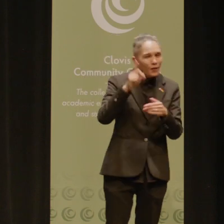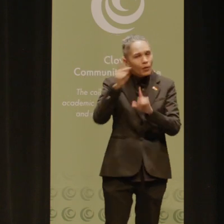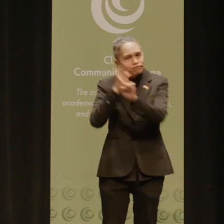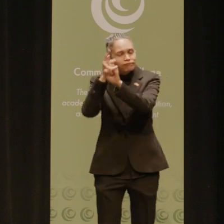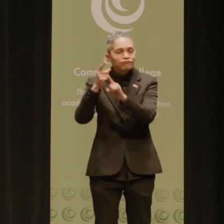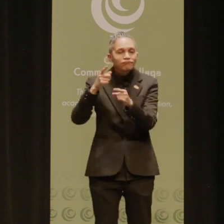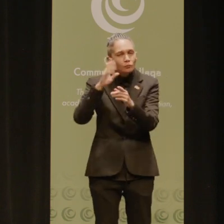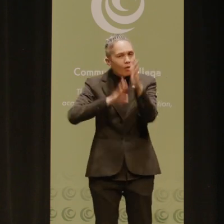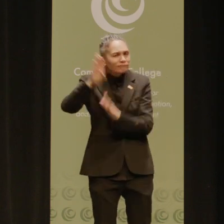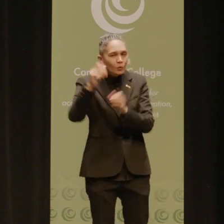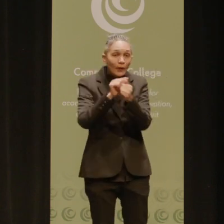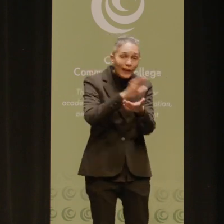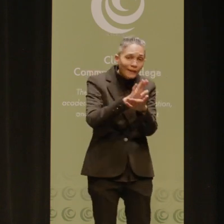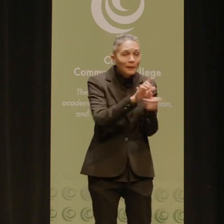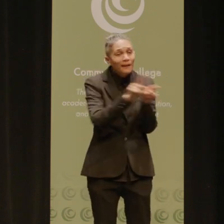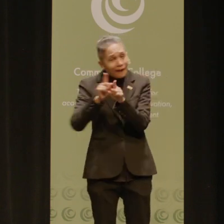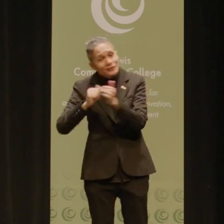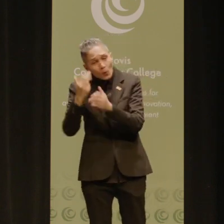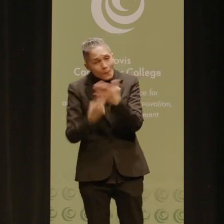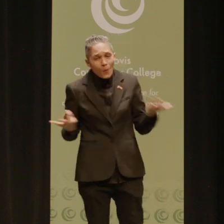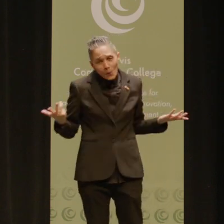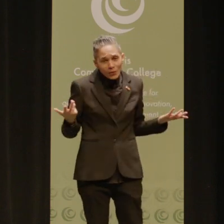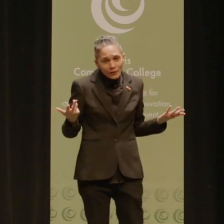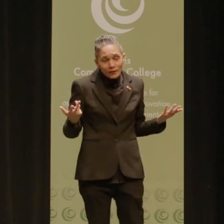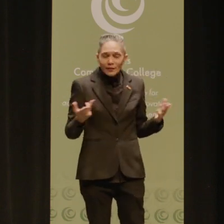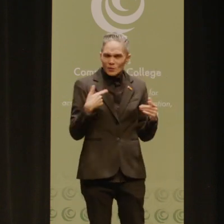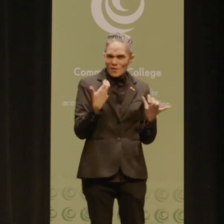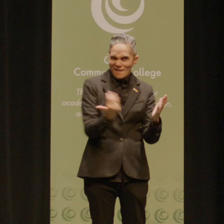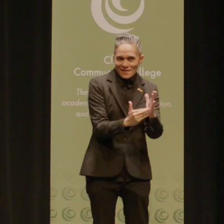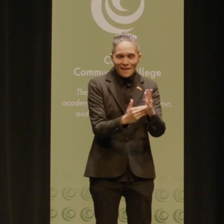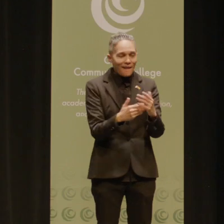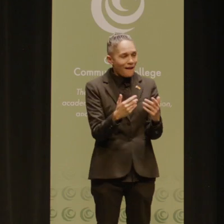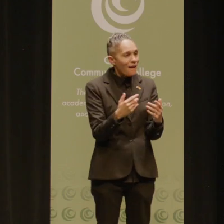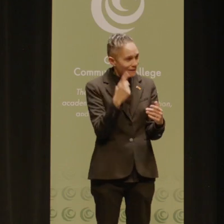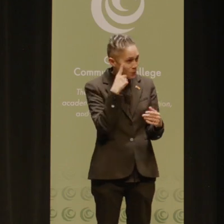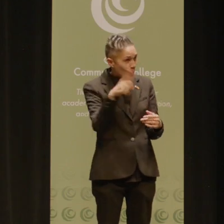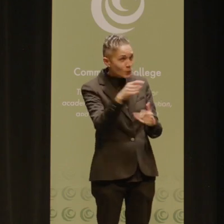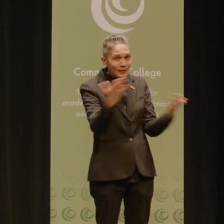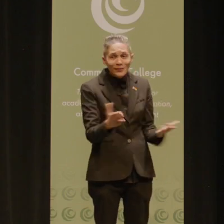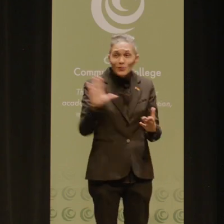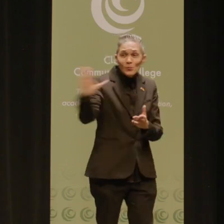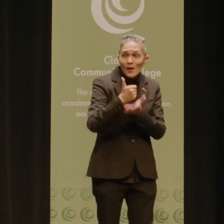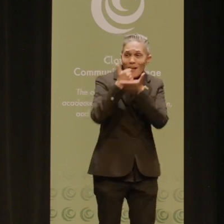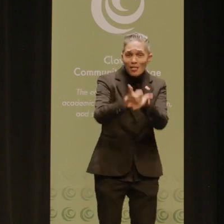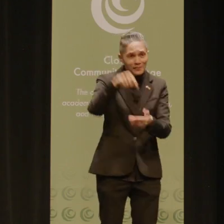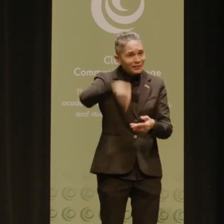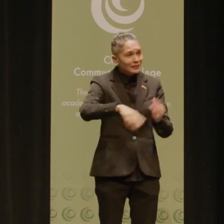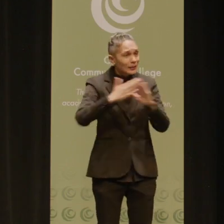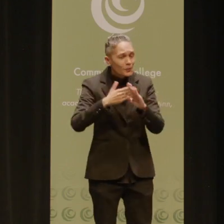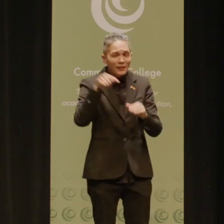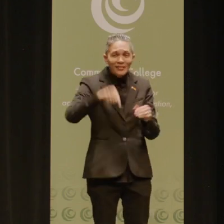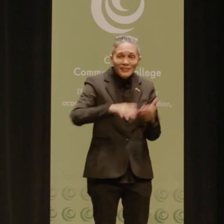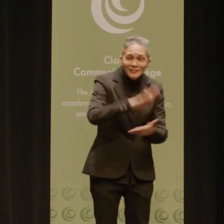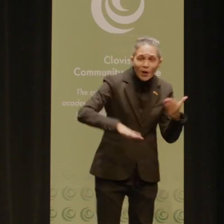excel in academic. So I just want to tell you again, for all of you who are in this, you are helping our community, our